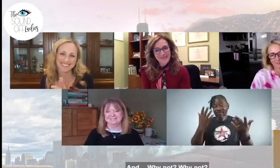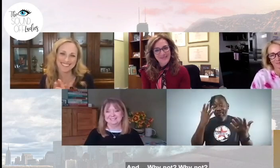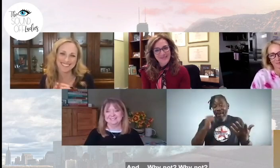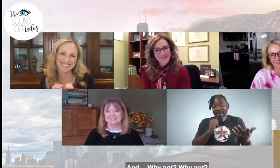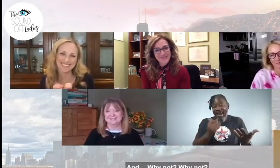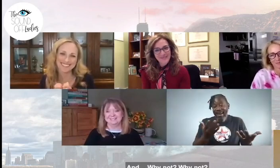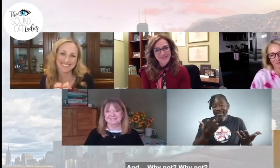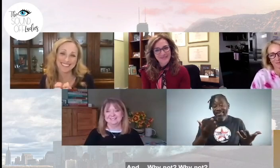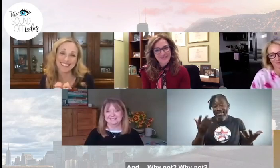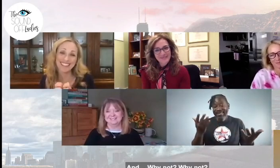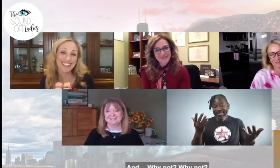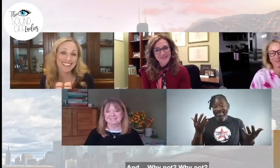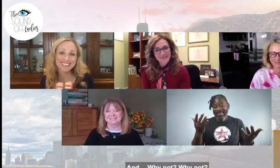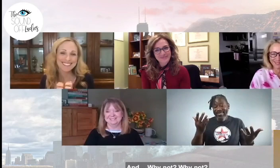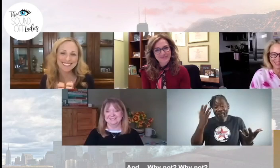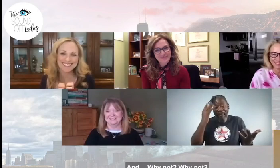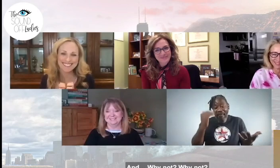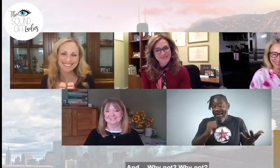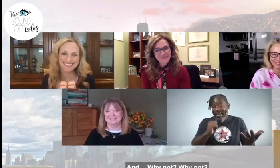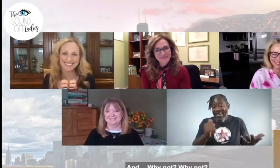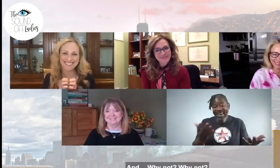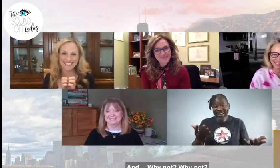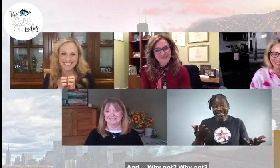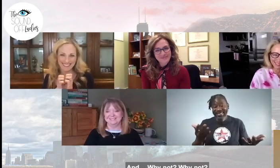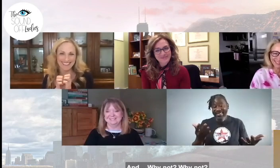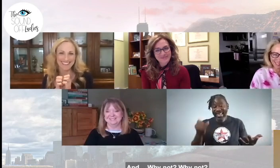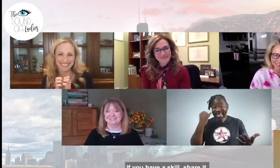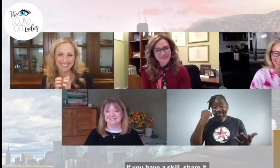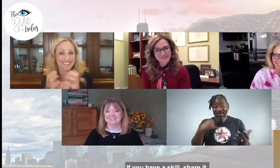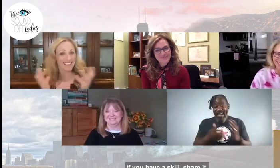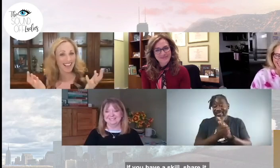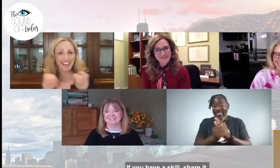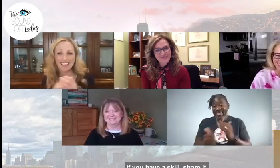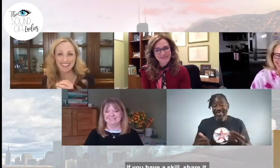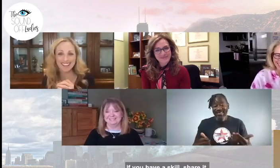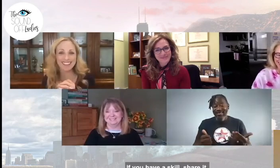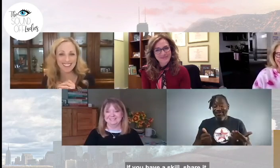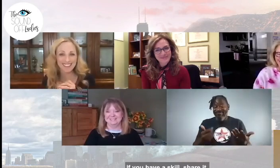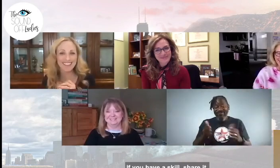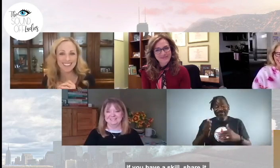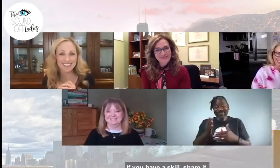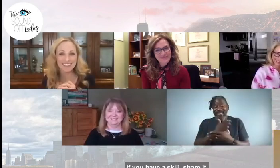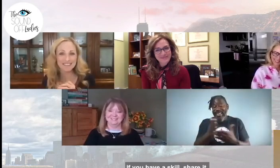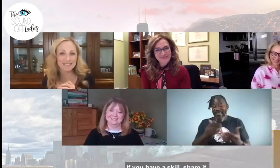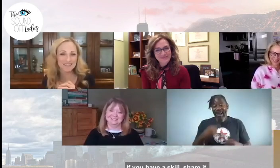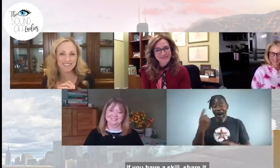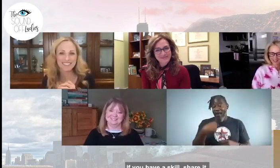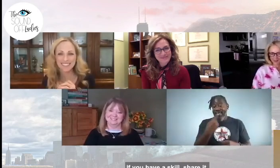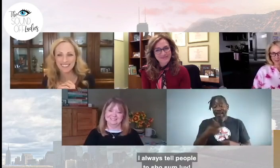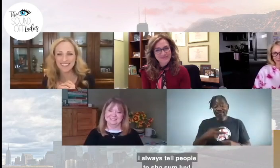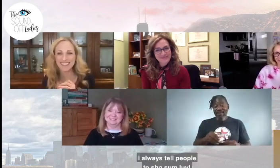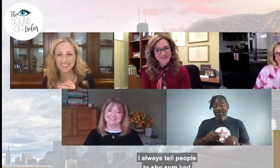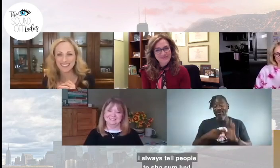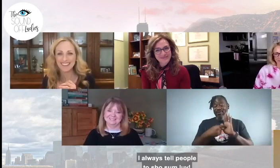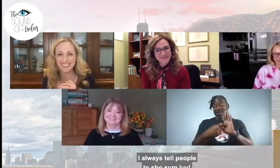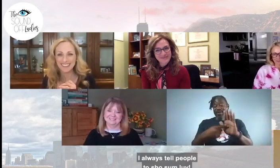feel honored to do this. And why not? If you have the skill, then why not share that skill with someone